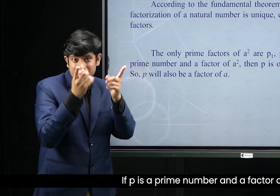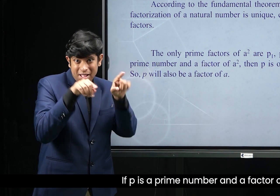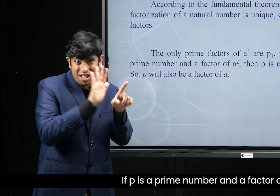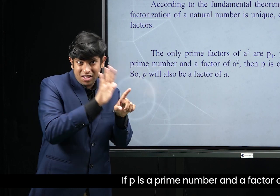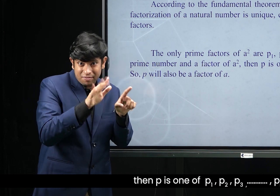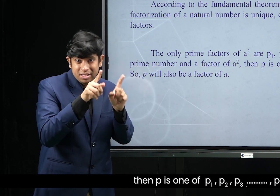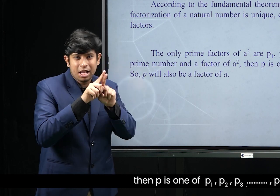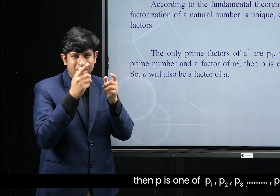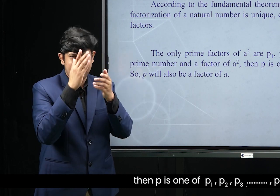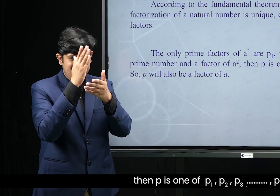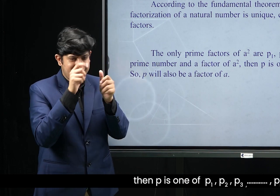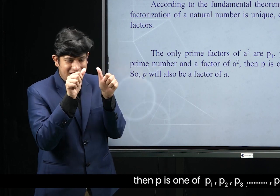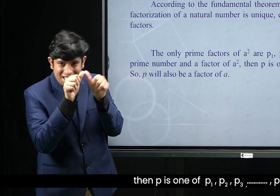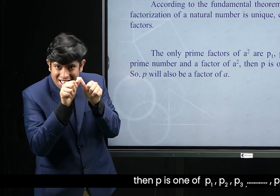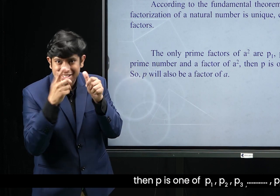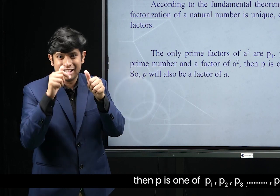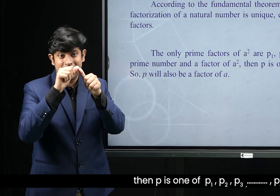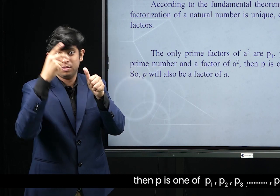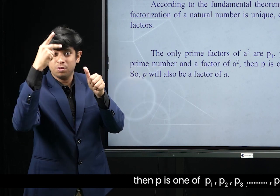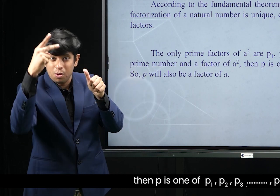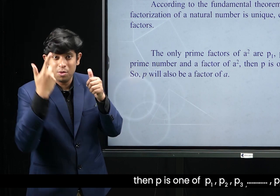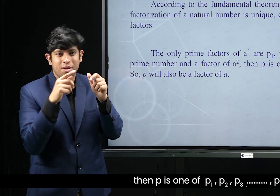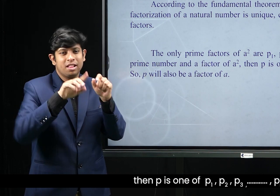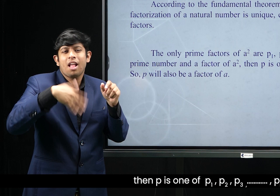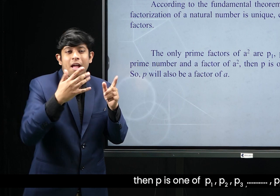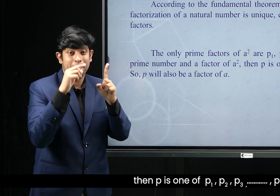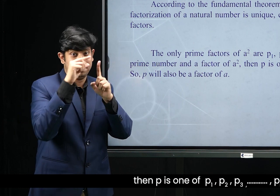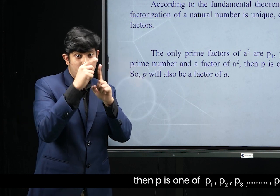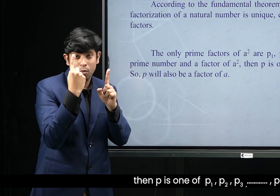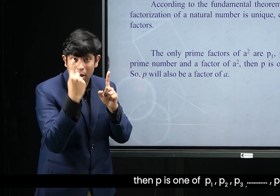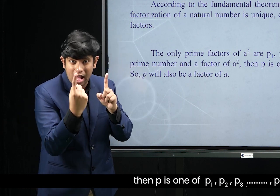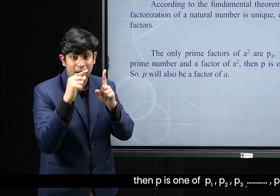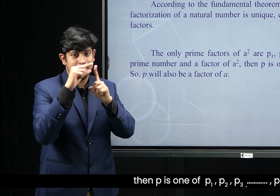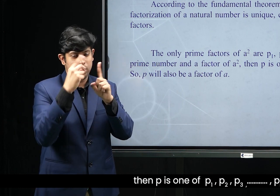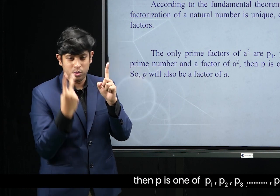square, then p is one of p1, p2, p3, so on pn.